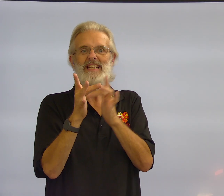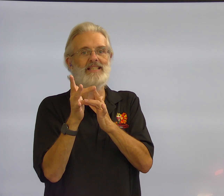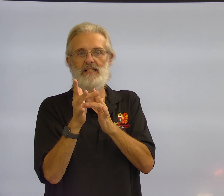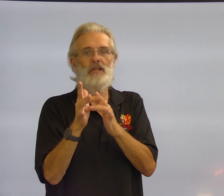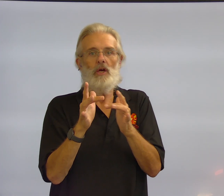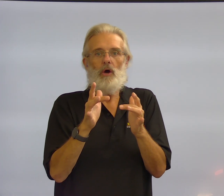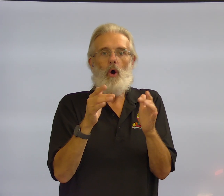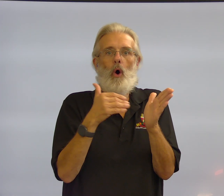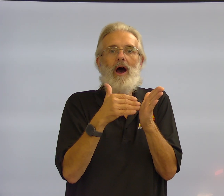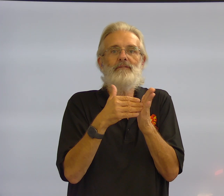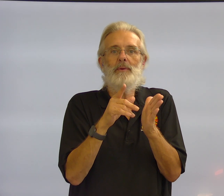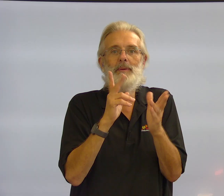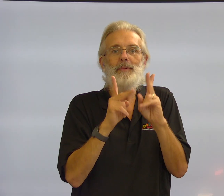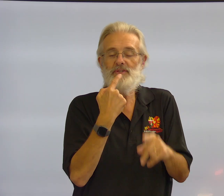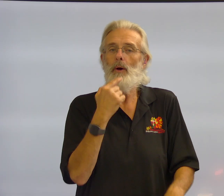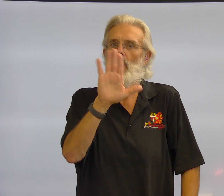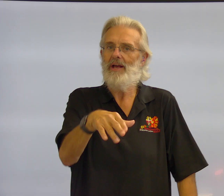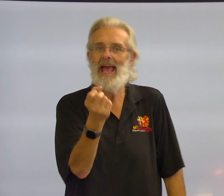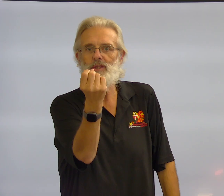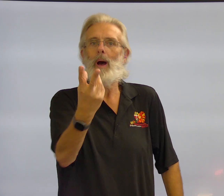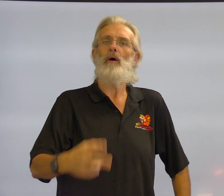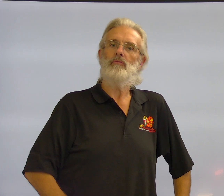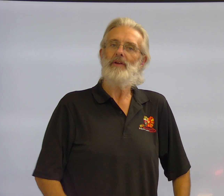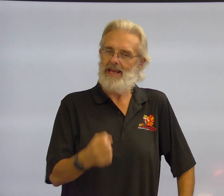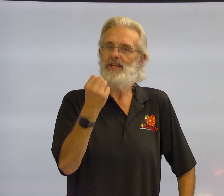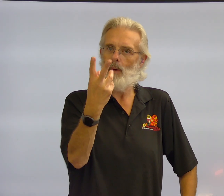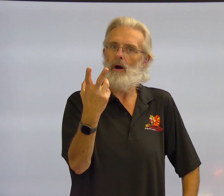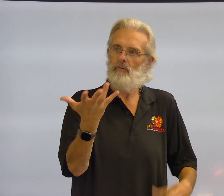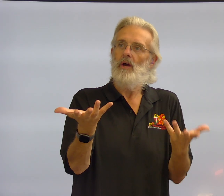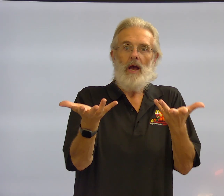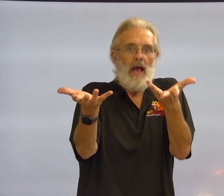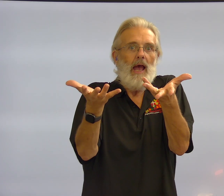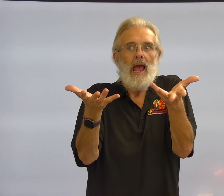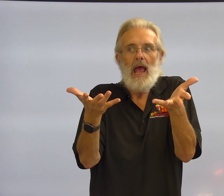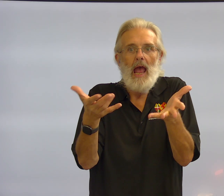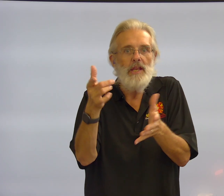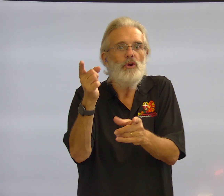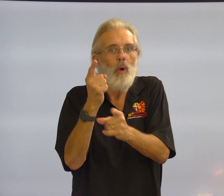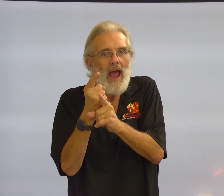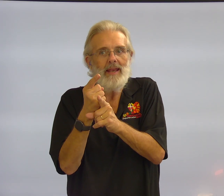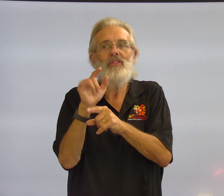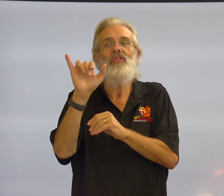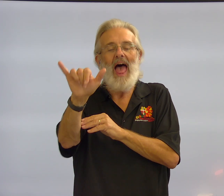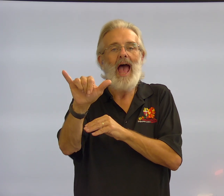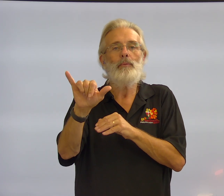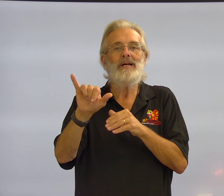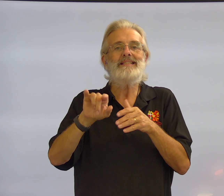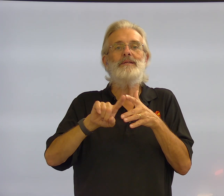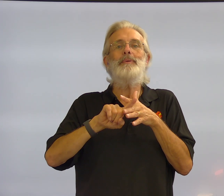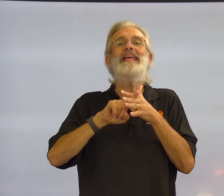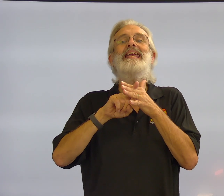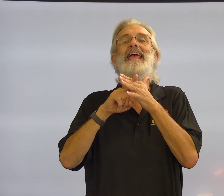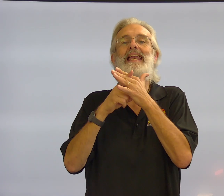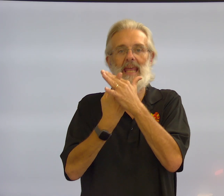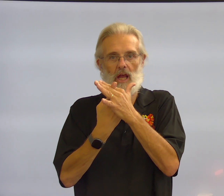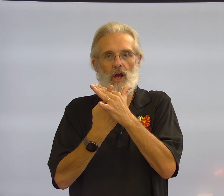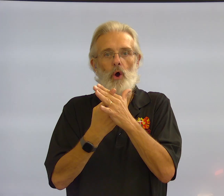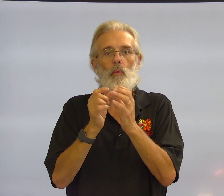Jesus, often people say, well, he had 12. He had 12. And you're right. That was the beginning, was